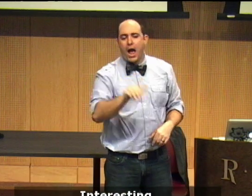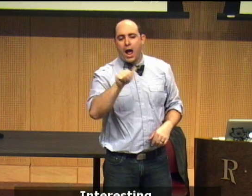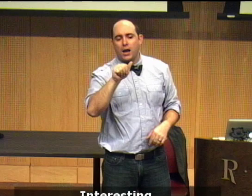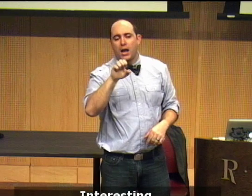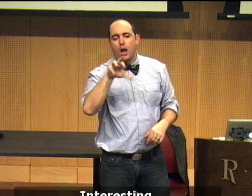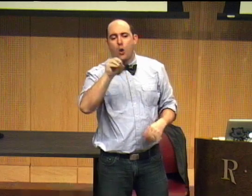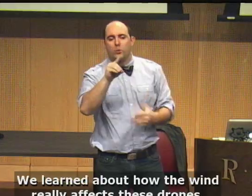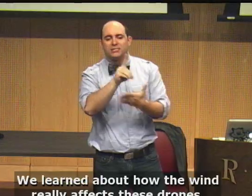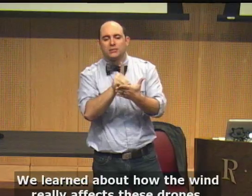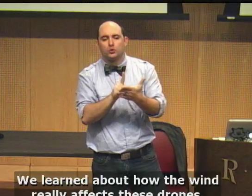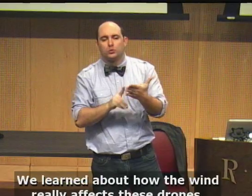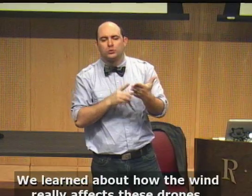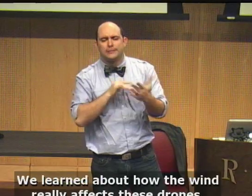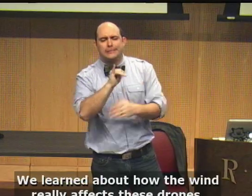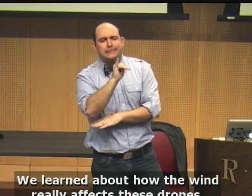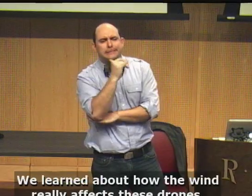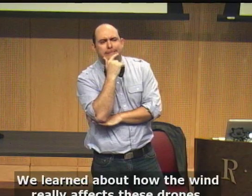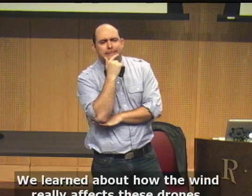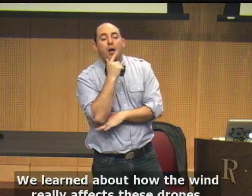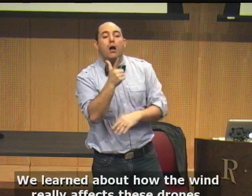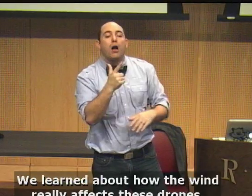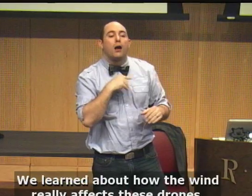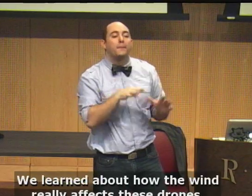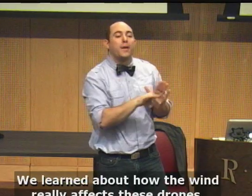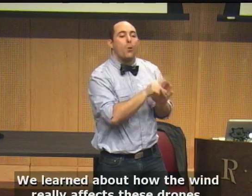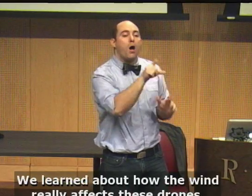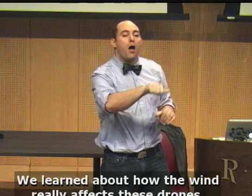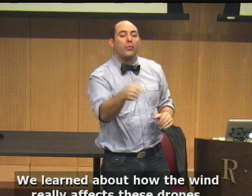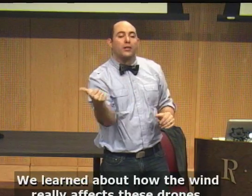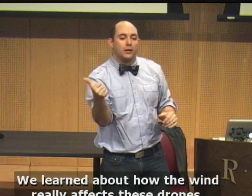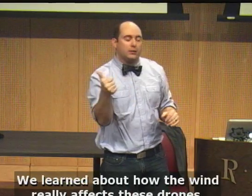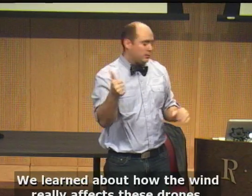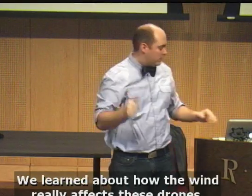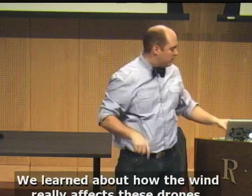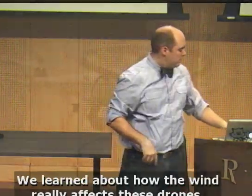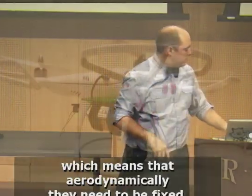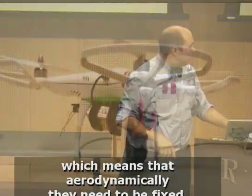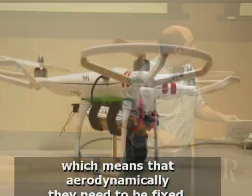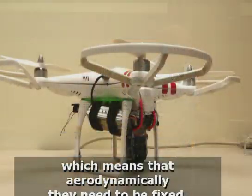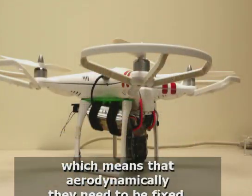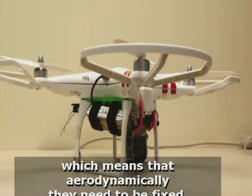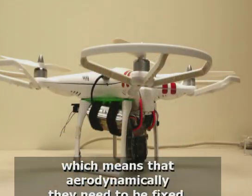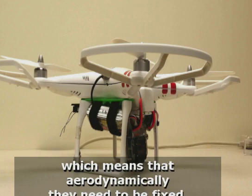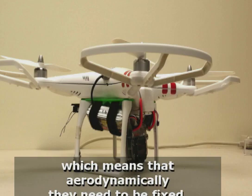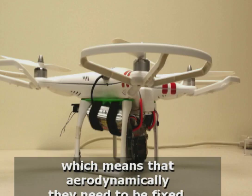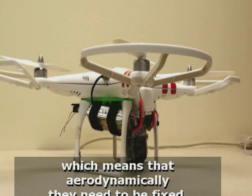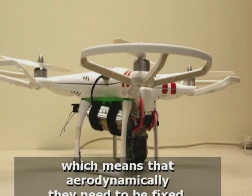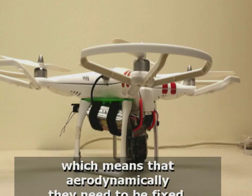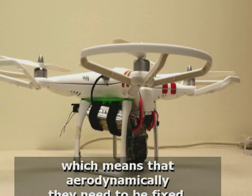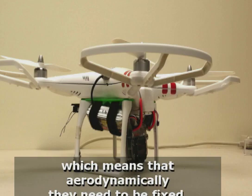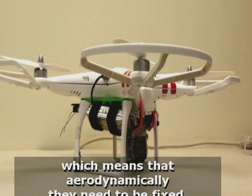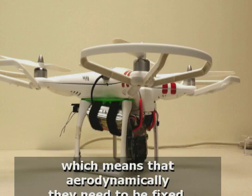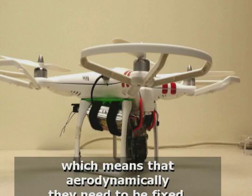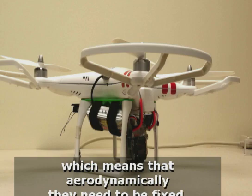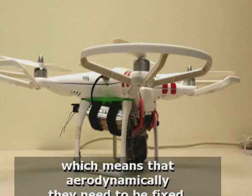Interesting, we learned about how the wind really affects these drones, which means that aerodynamically they need to be